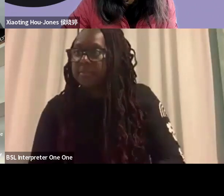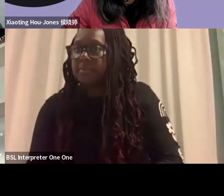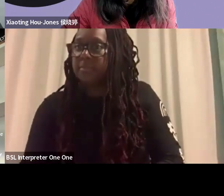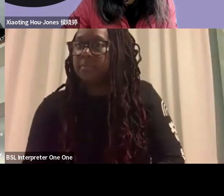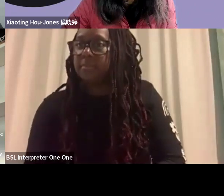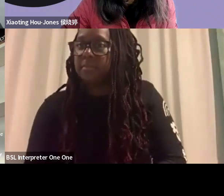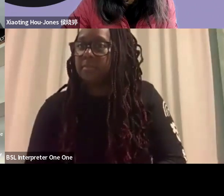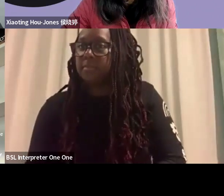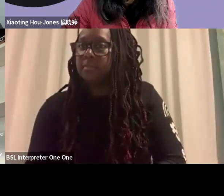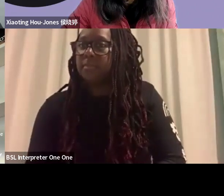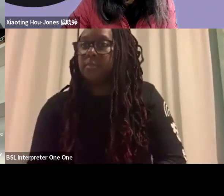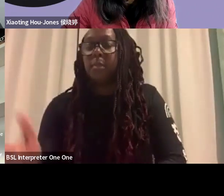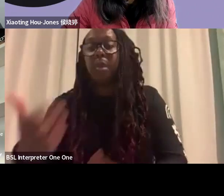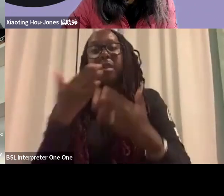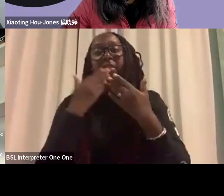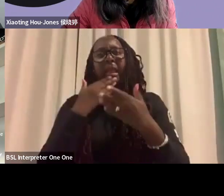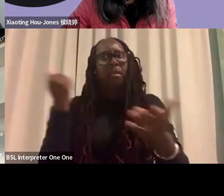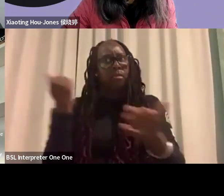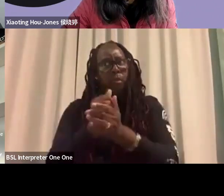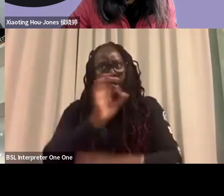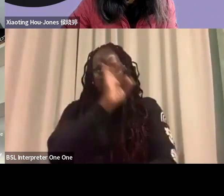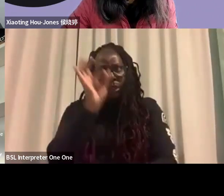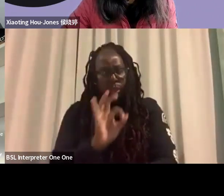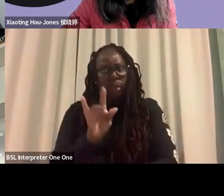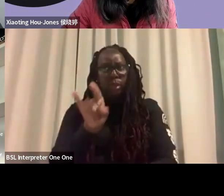Thank you so much. That's such a great question.